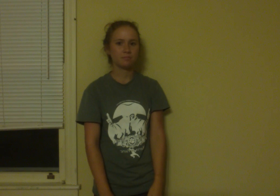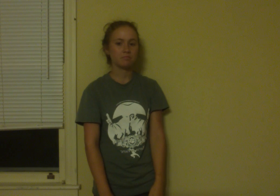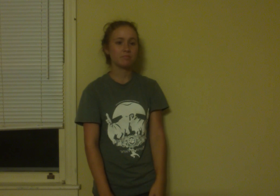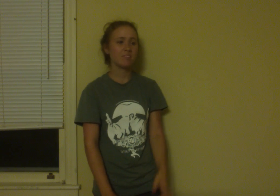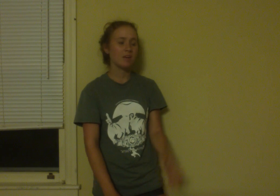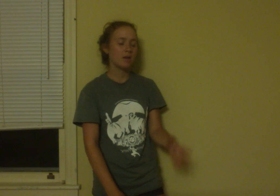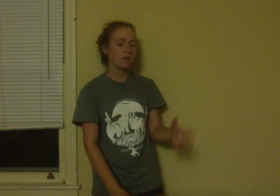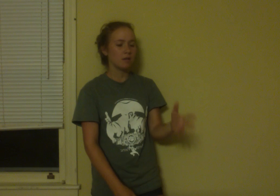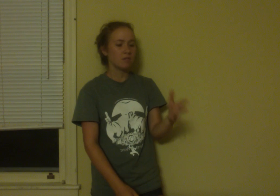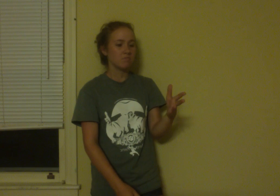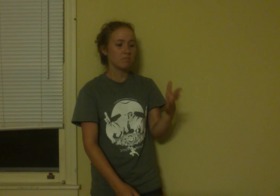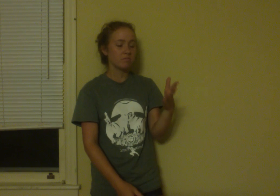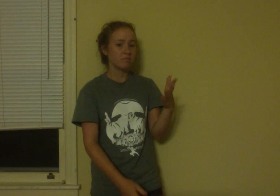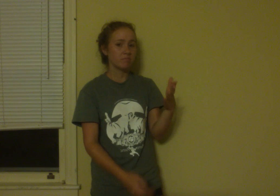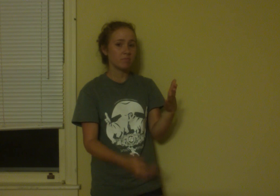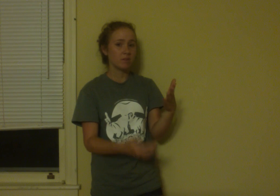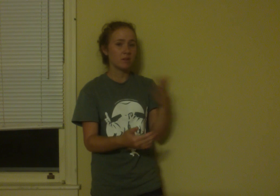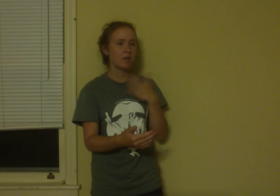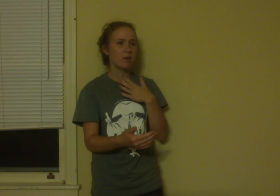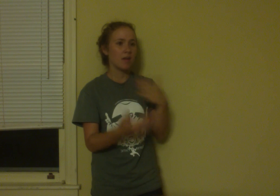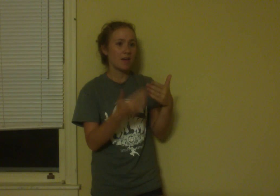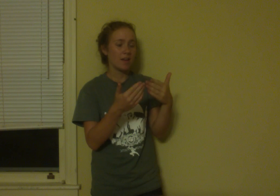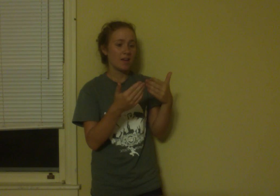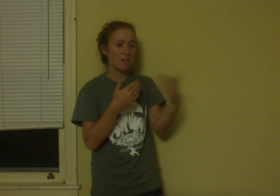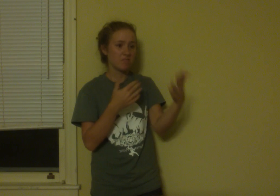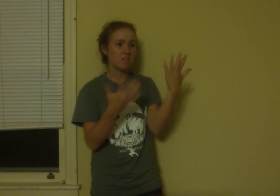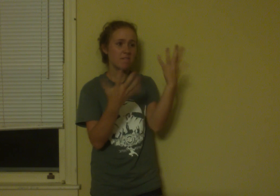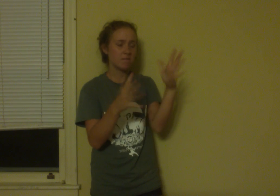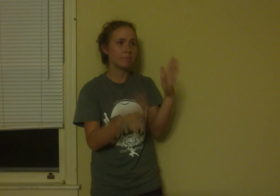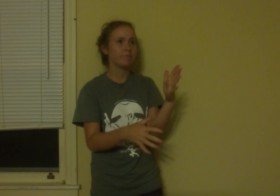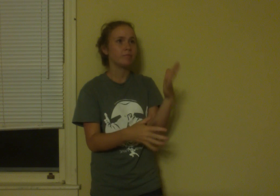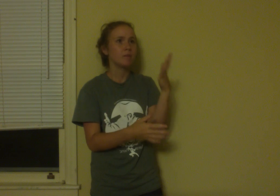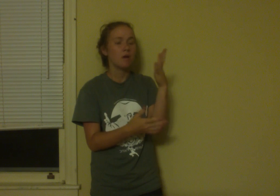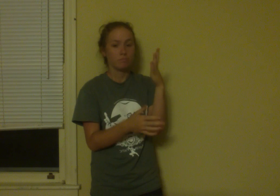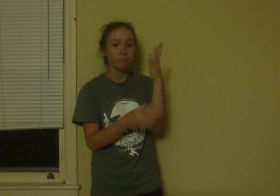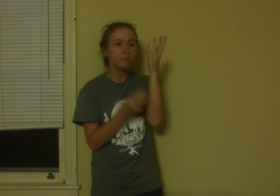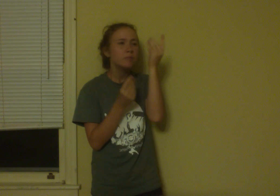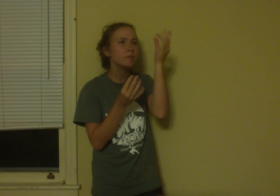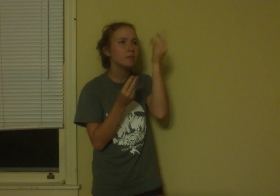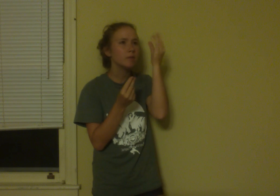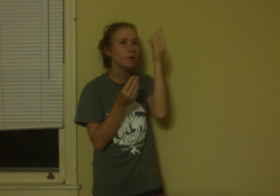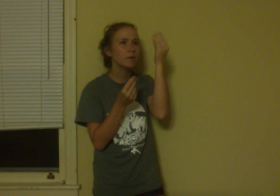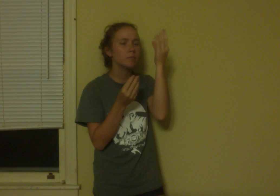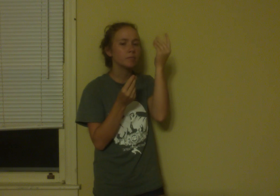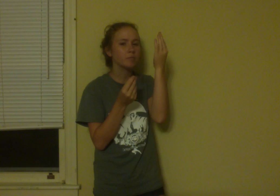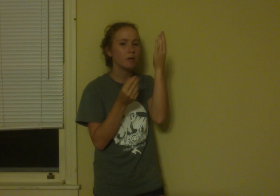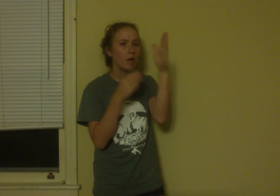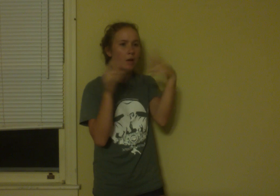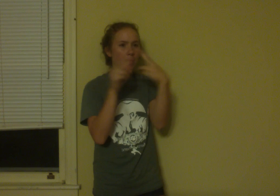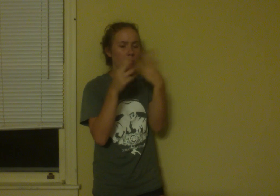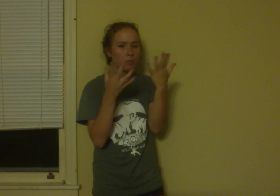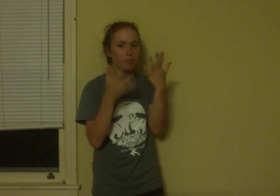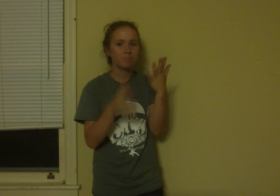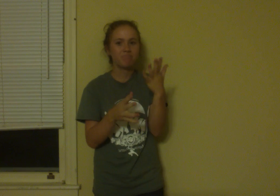back on the ground, we're already thinking about the next project. But La Dura Dura for me is the culmination of a bunch of years'